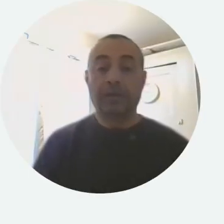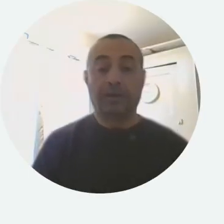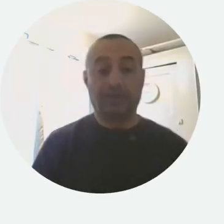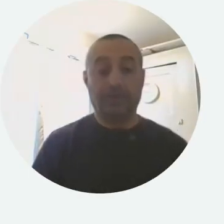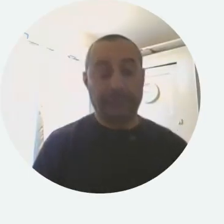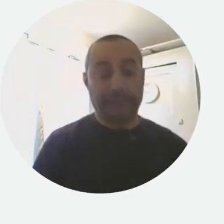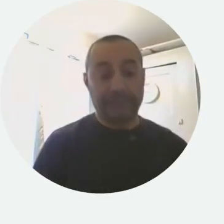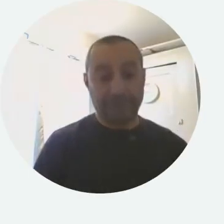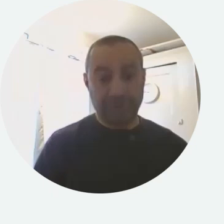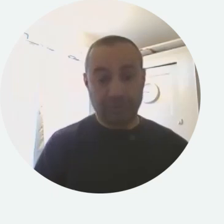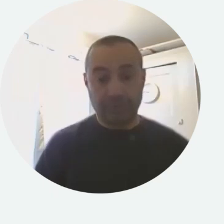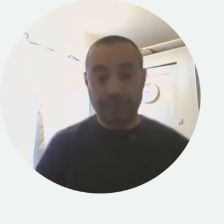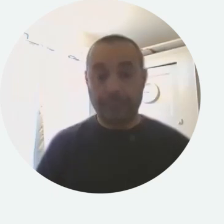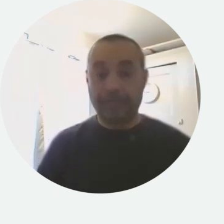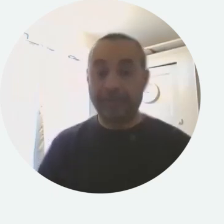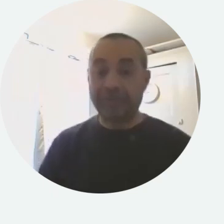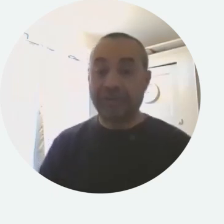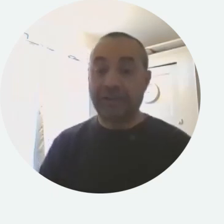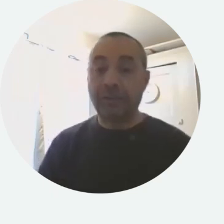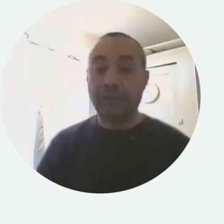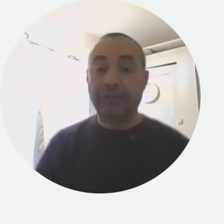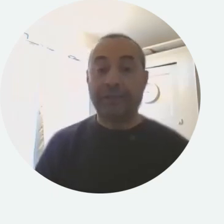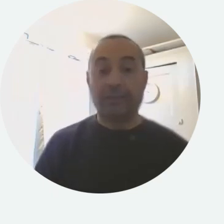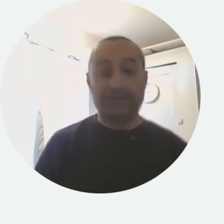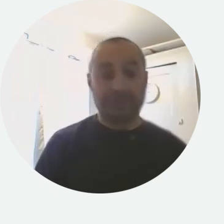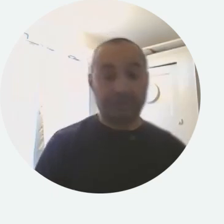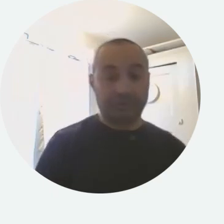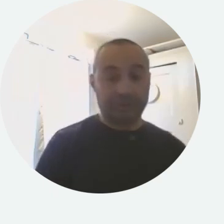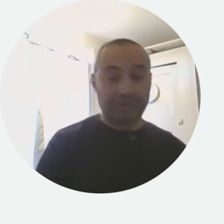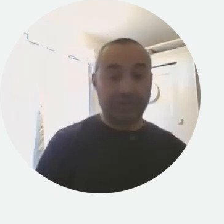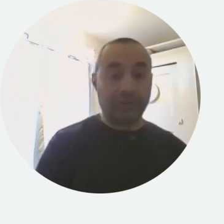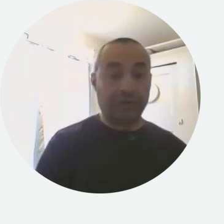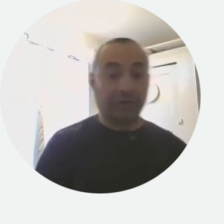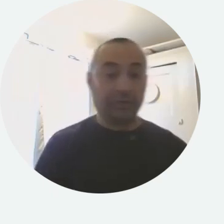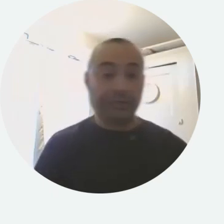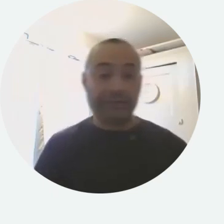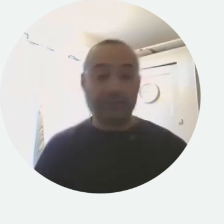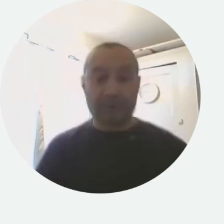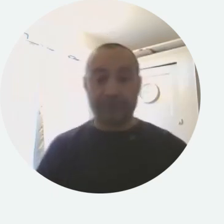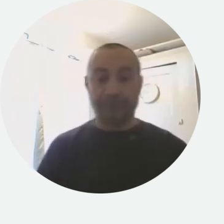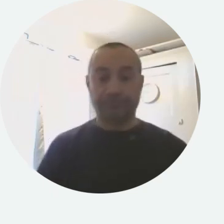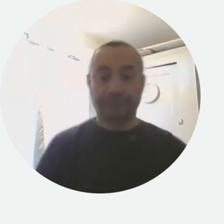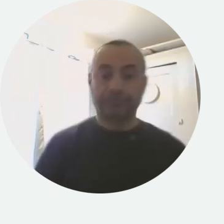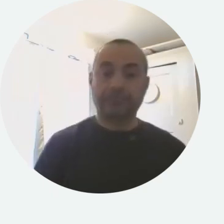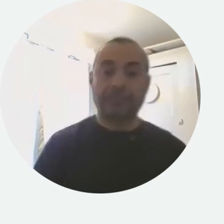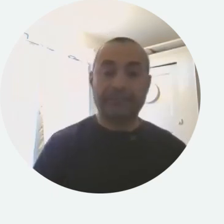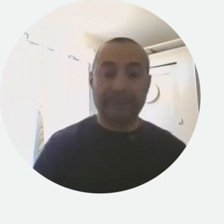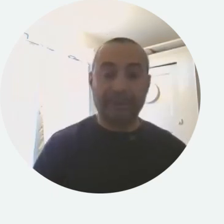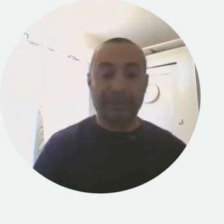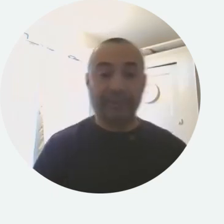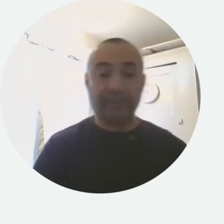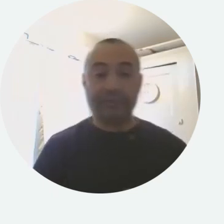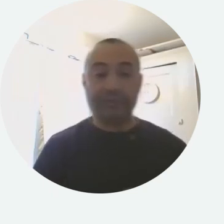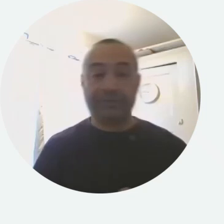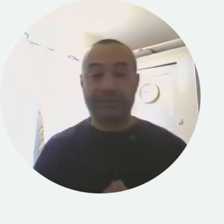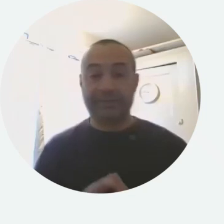On phase 2, the child will elaborate on the knowledge they acquired on phase 1. There is some more space and